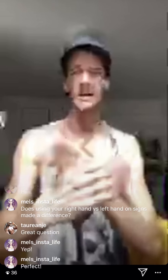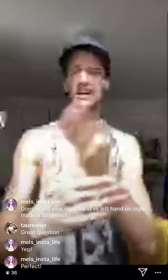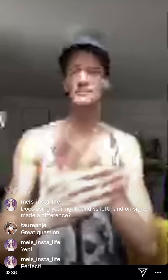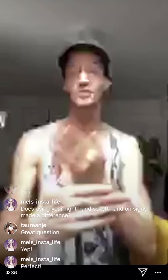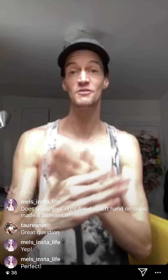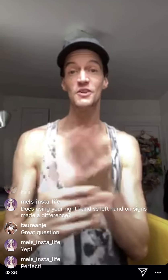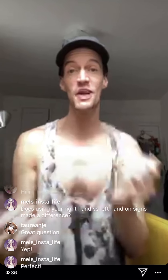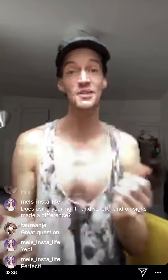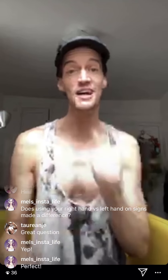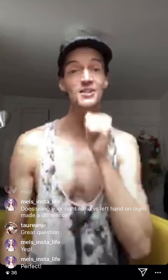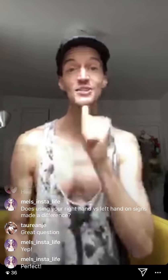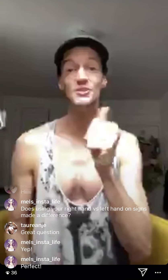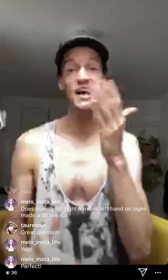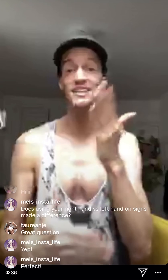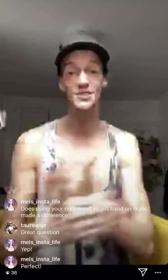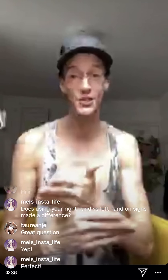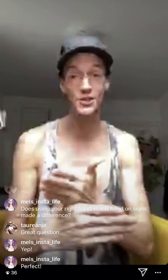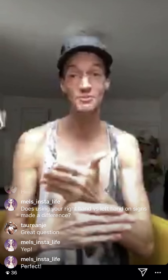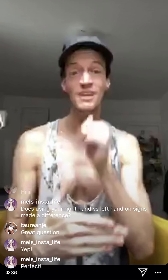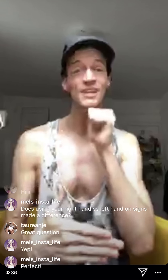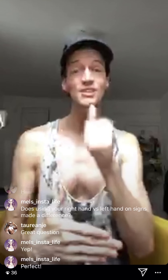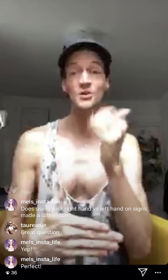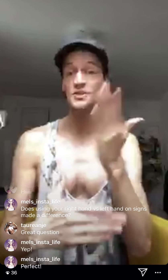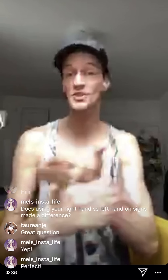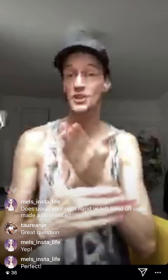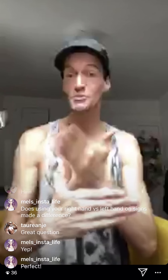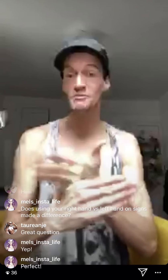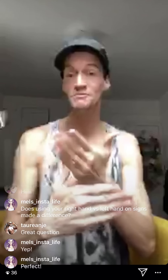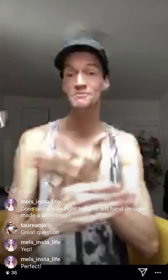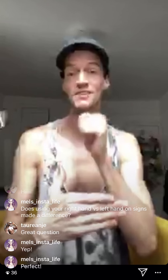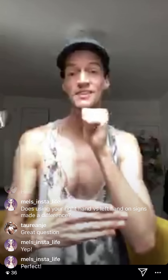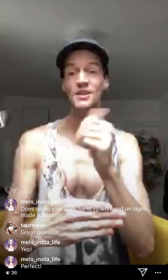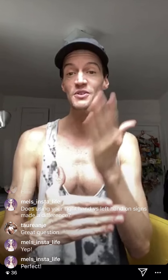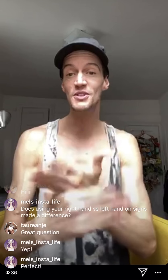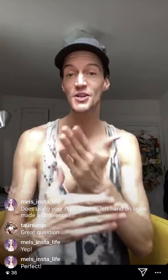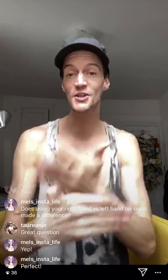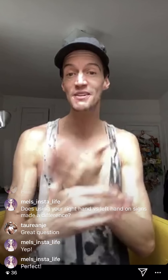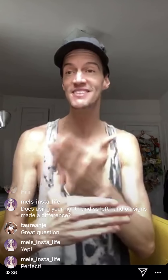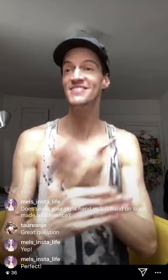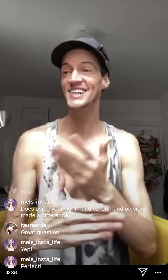So if you're at a hotel, do not disturb, don't disturb. Very nice.